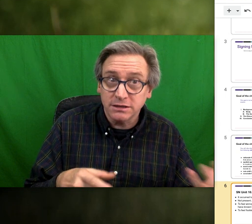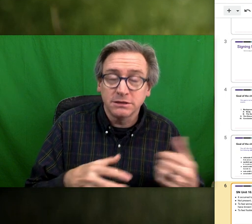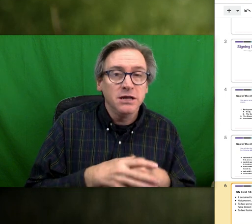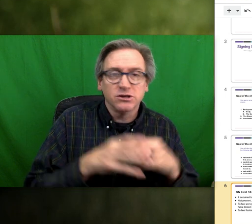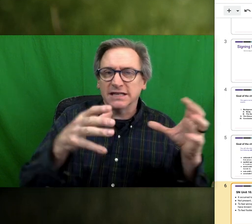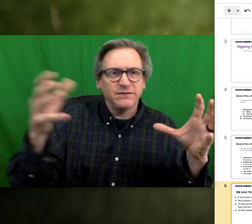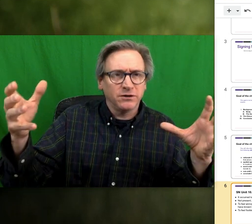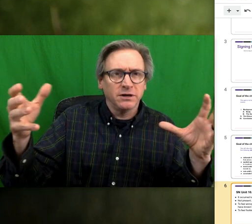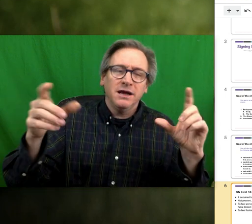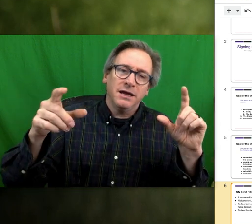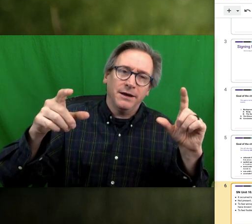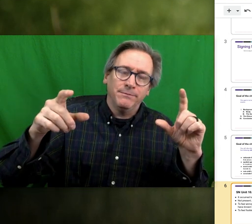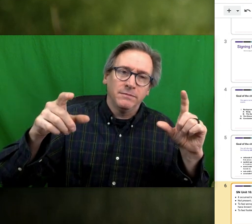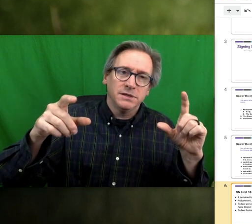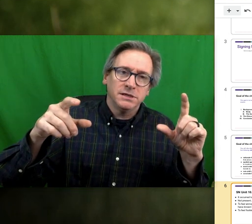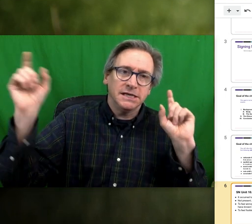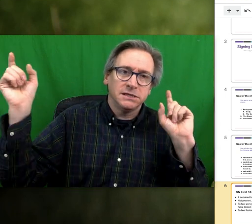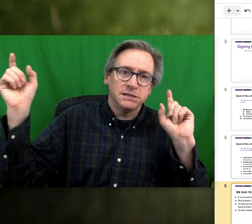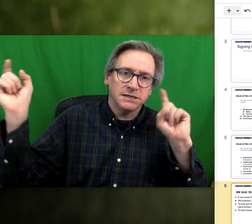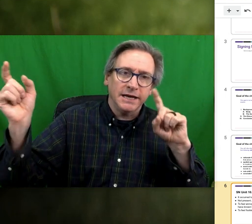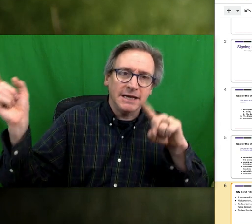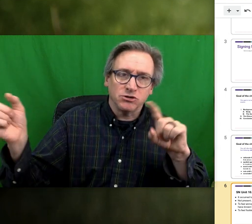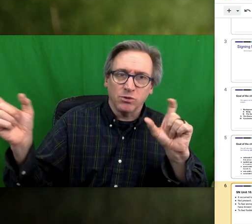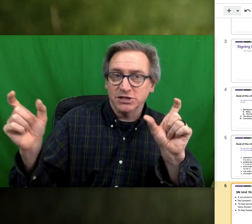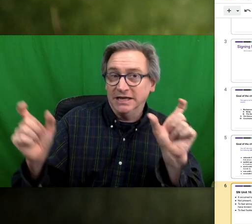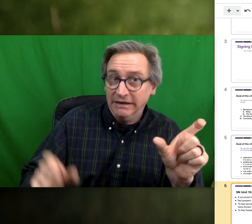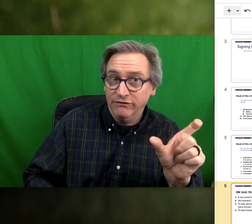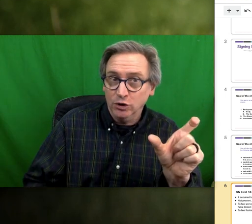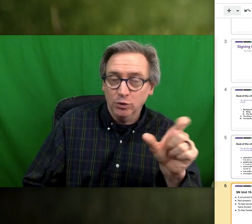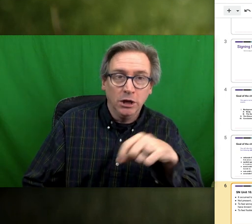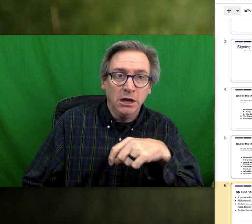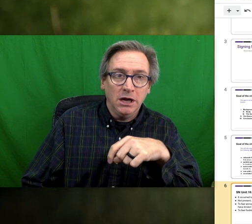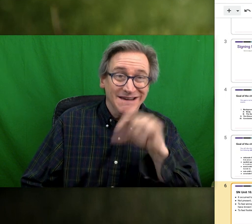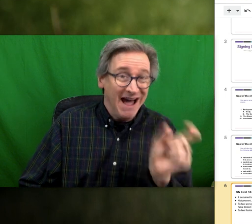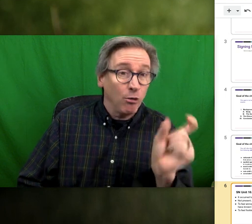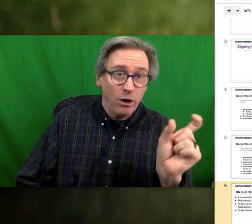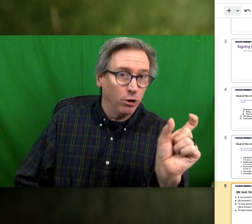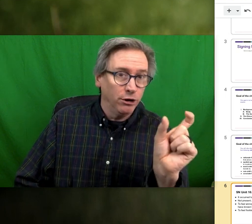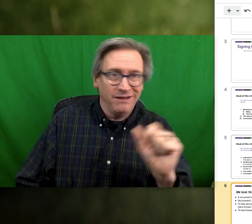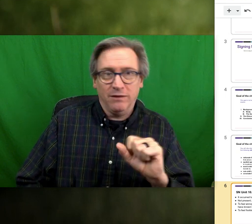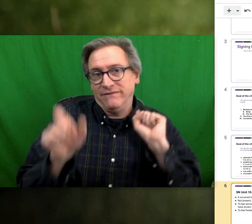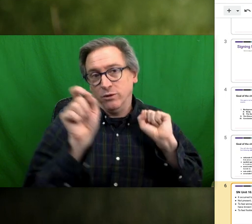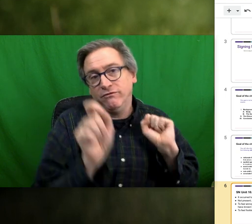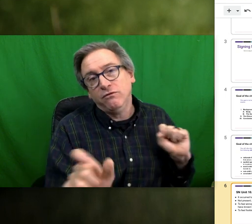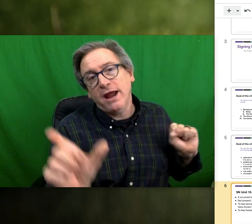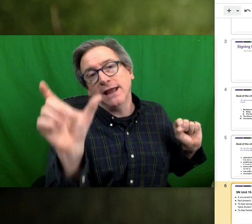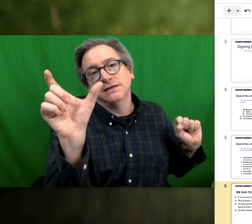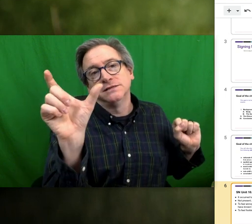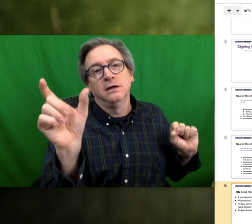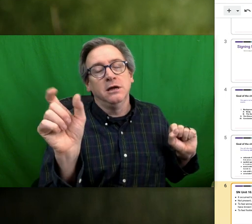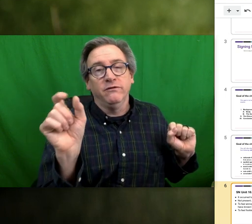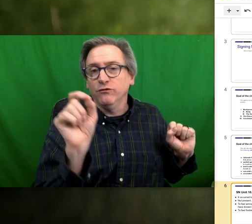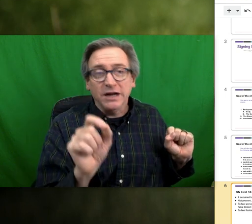thought. There's lots of different, since Signing Naturally wants to give you not one word, they want to give you a